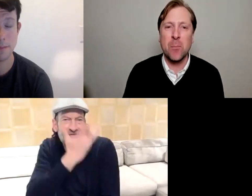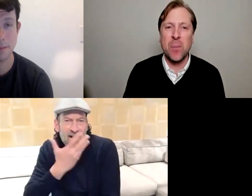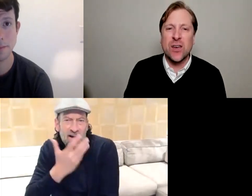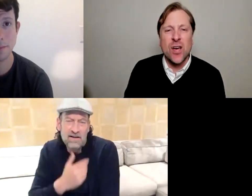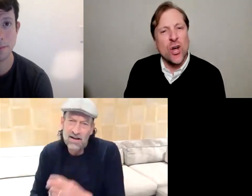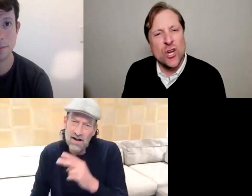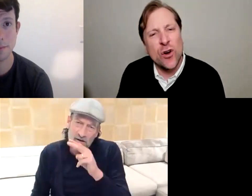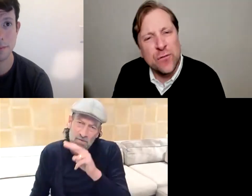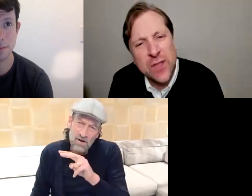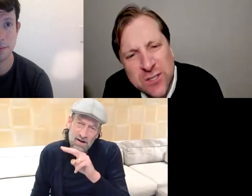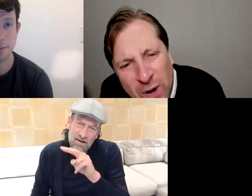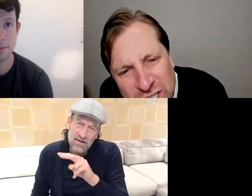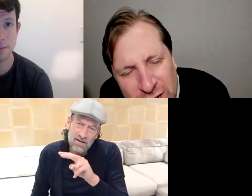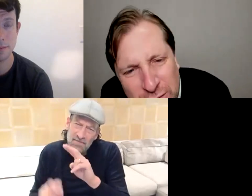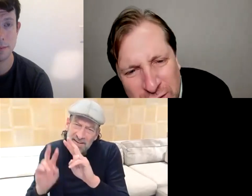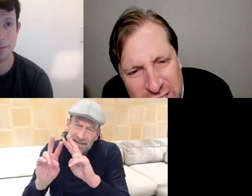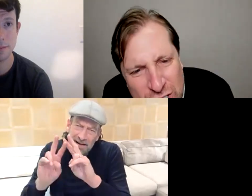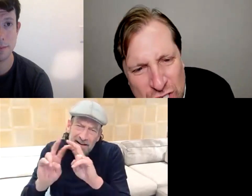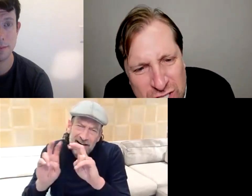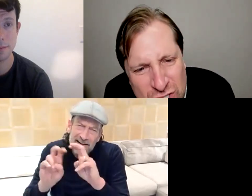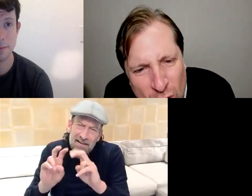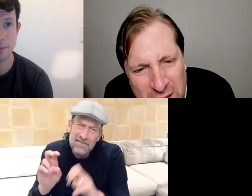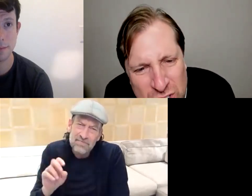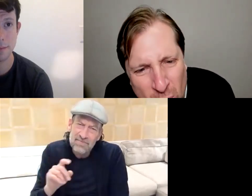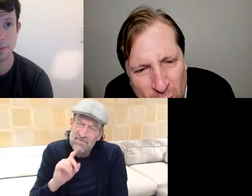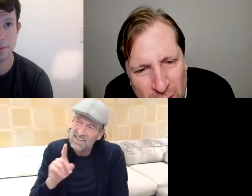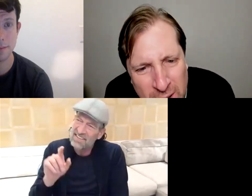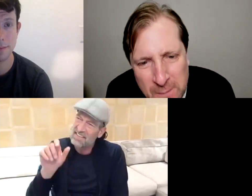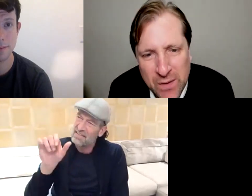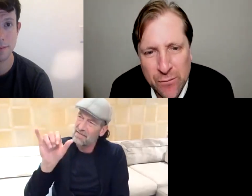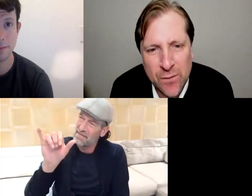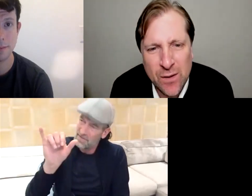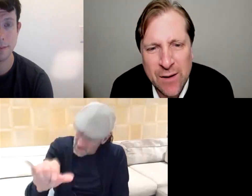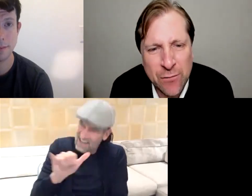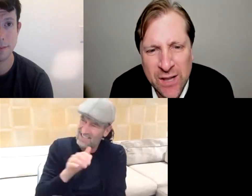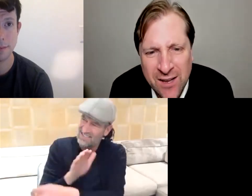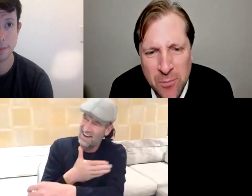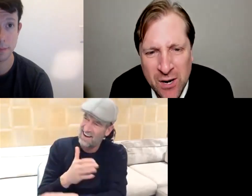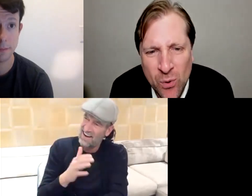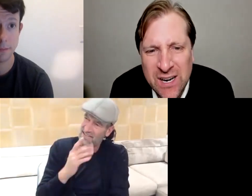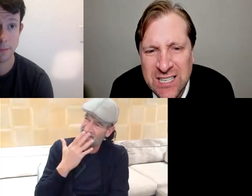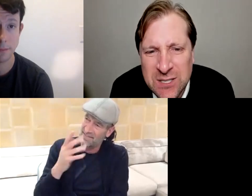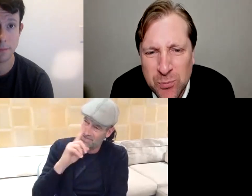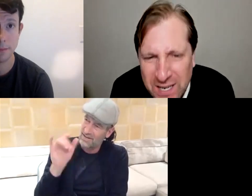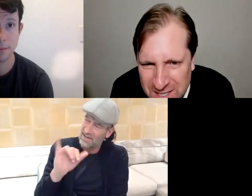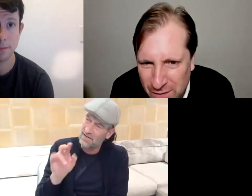life, but the expression on her face, she's so much more, for lack of a better word, expressive. And